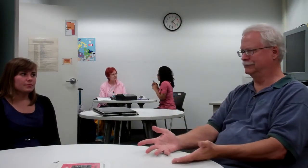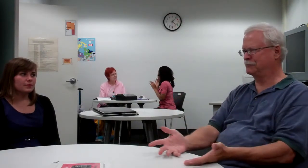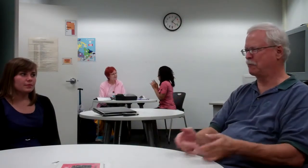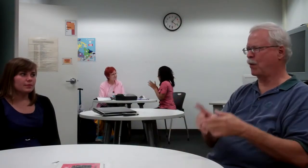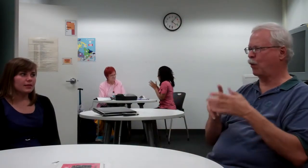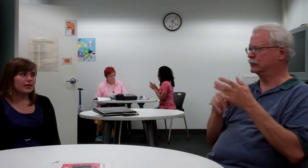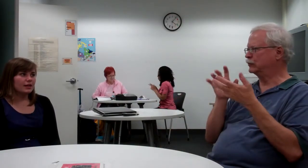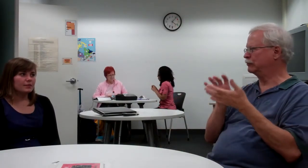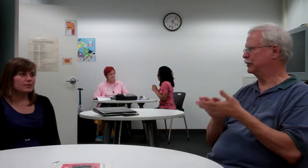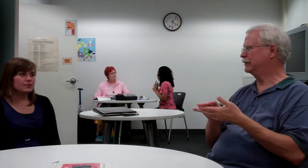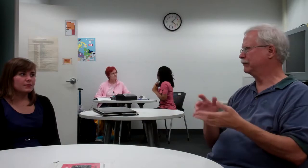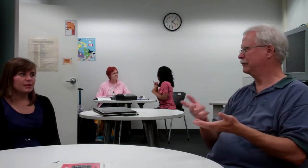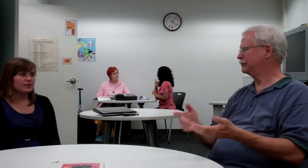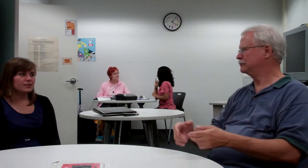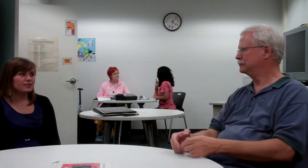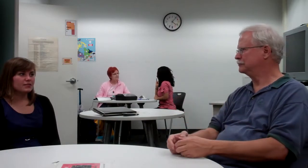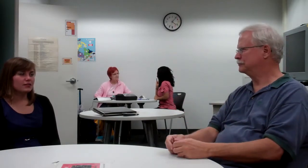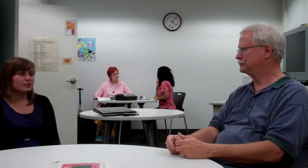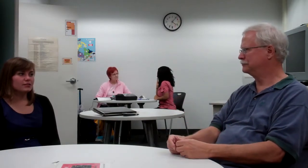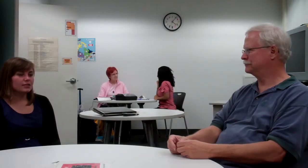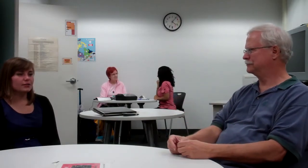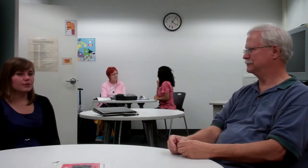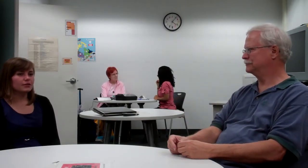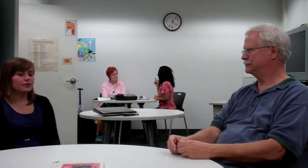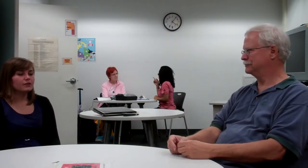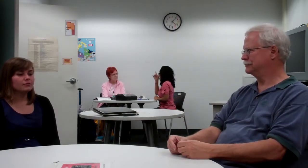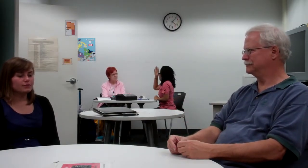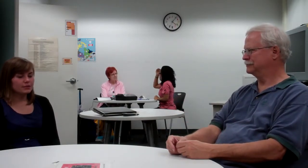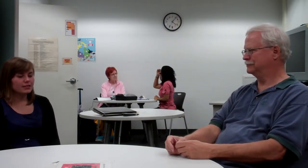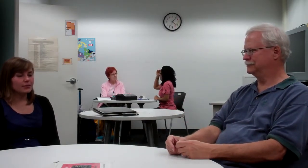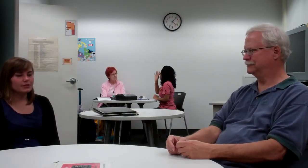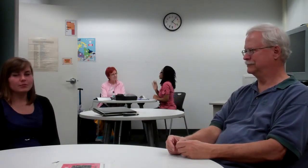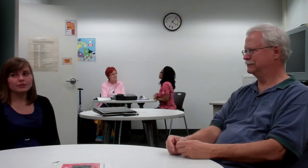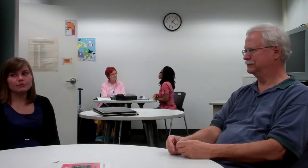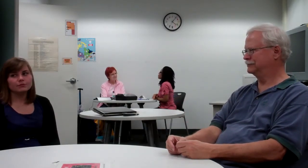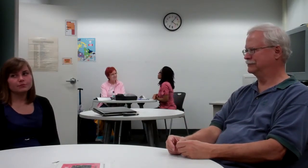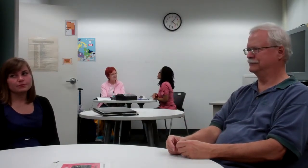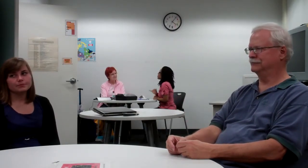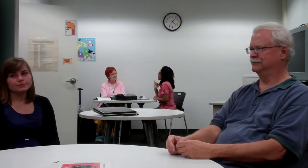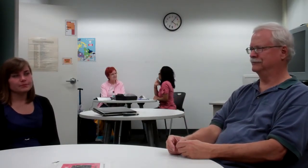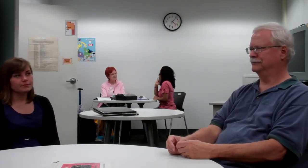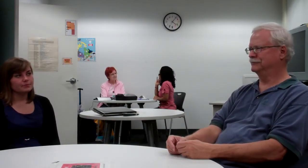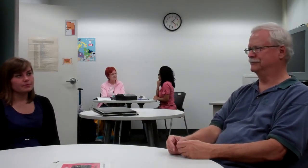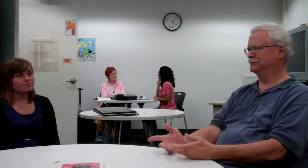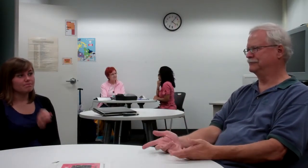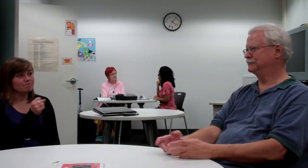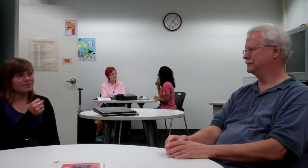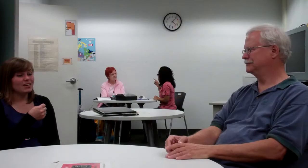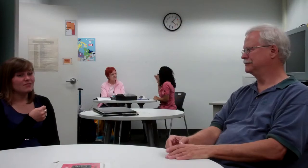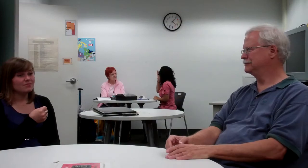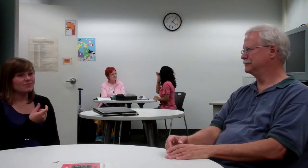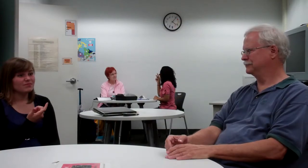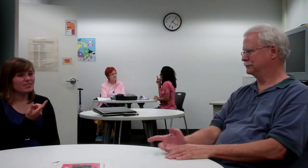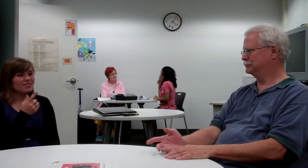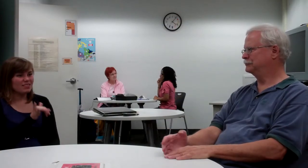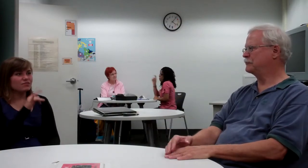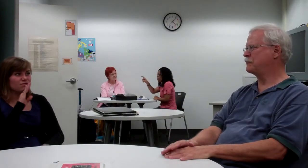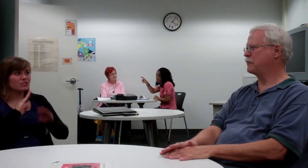People are making comments, and it's hard to understand, or hard to decide what to believe. Yeah, it's frustrating, too,